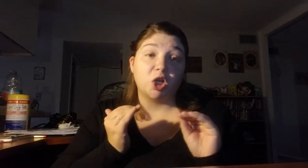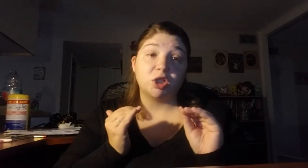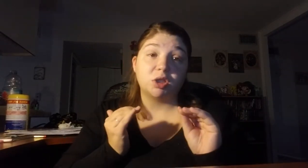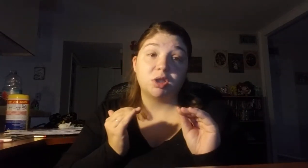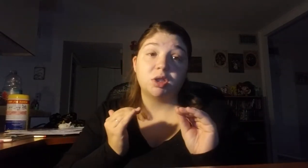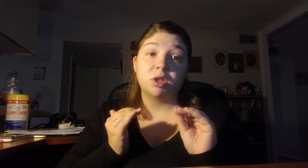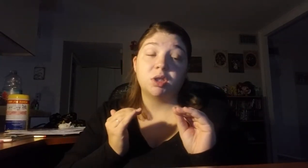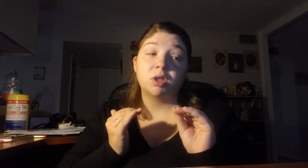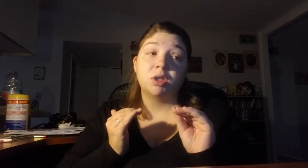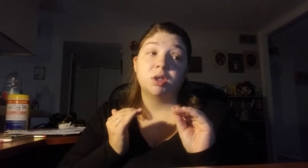$5.